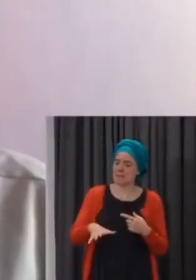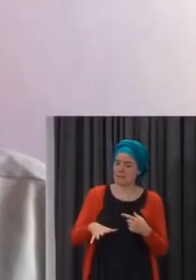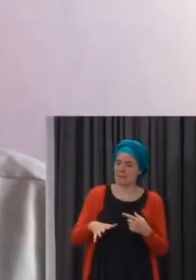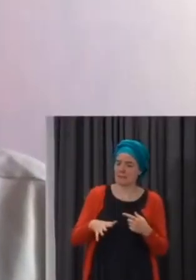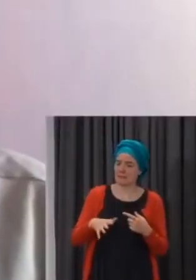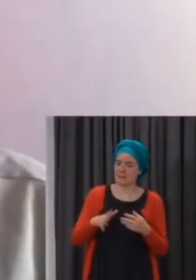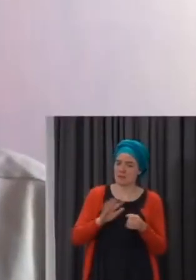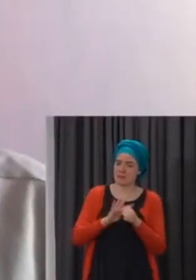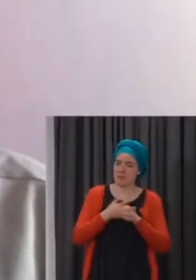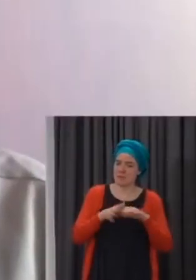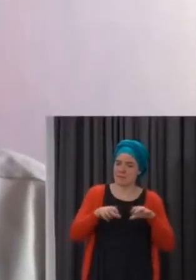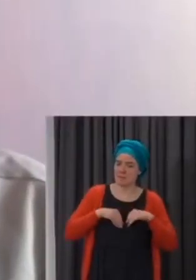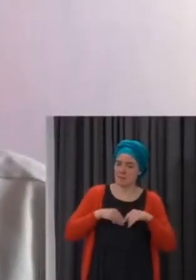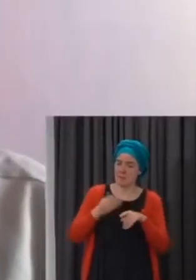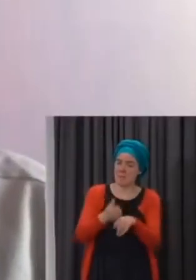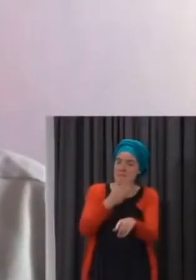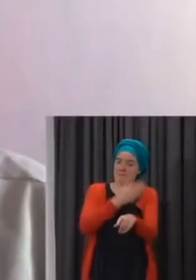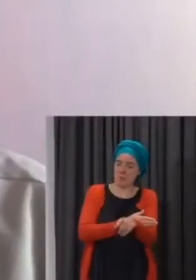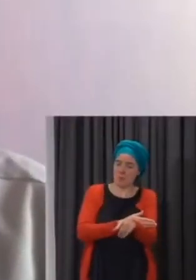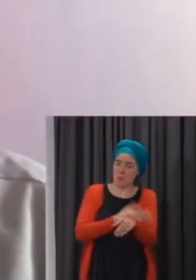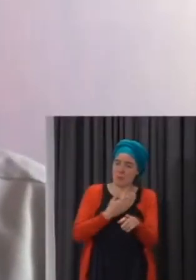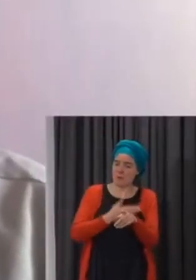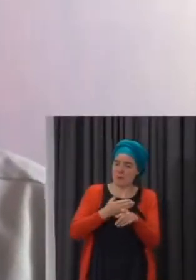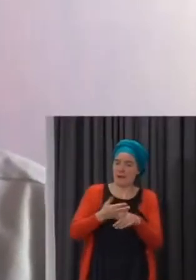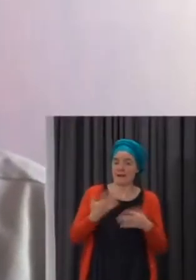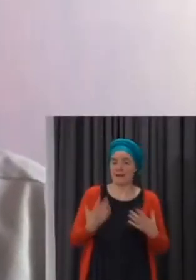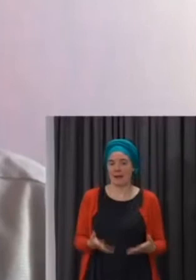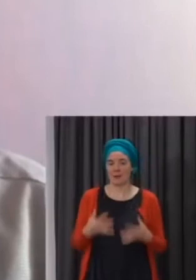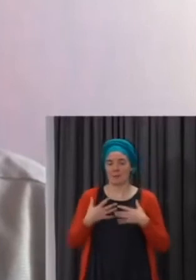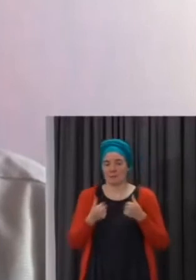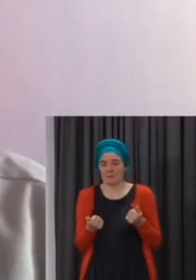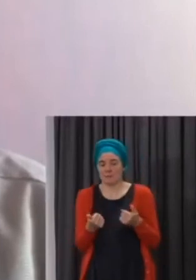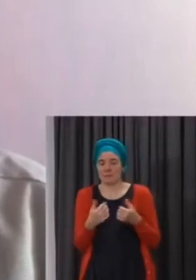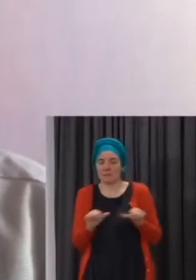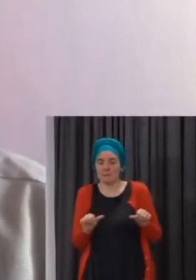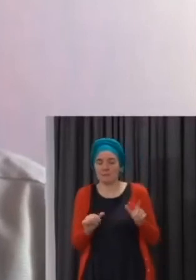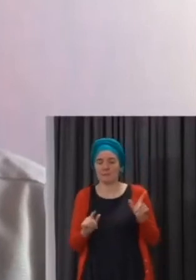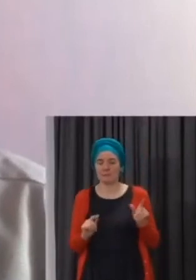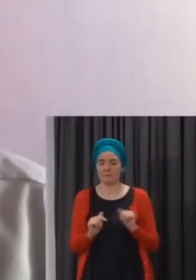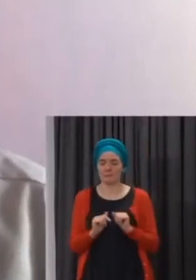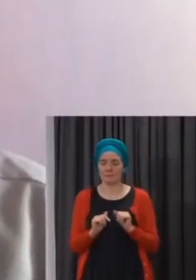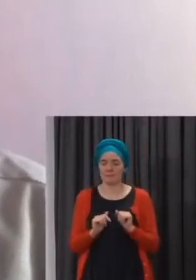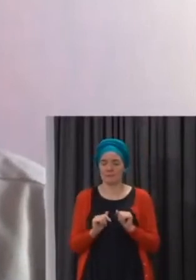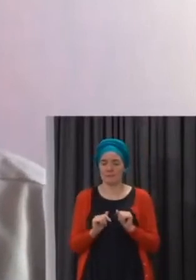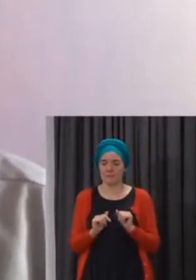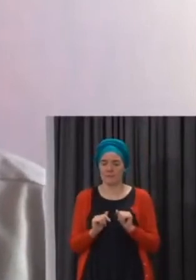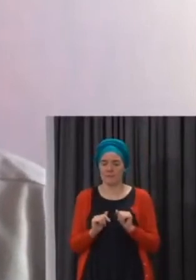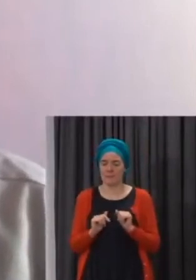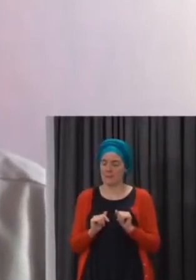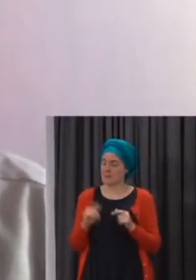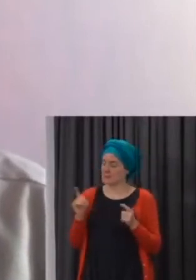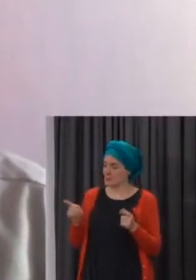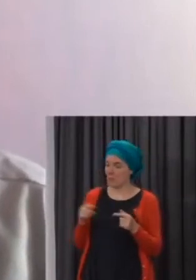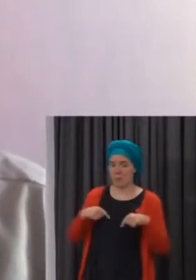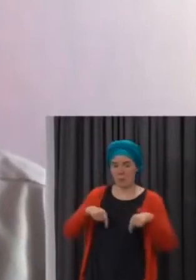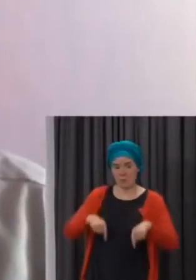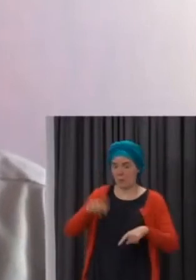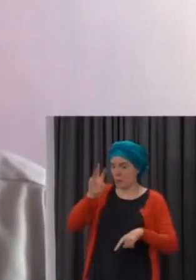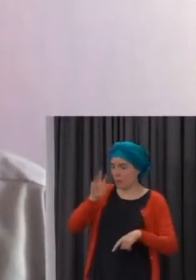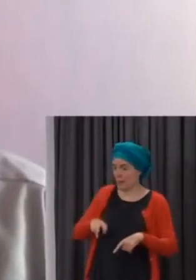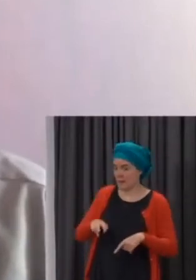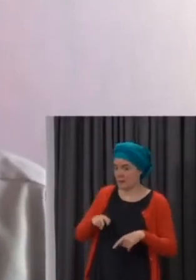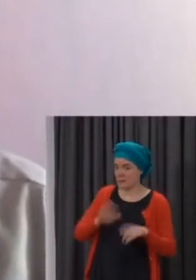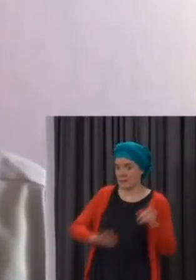Would you expect Wales to replicate that programme? If so, can you say how soon and how widespread